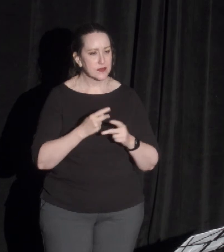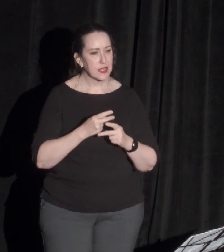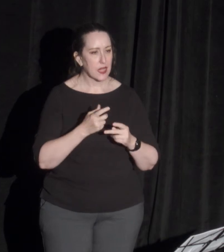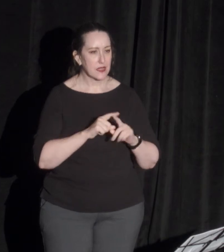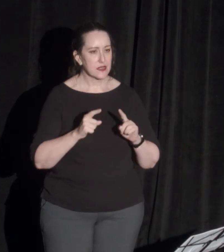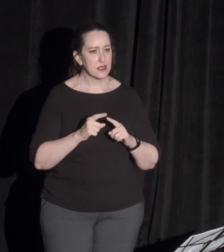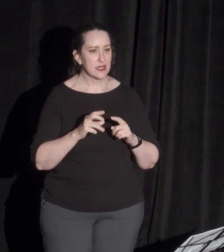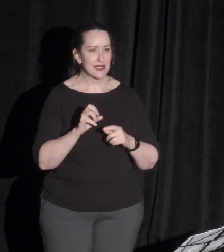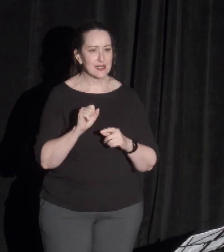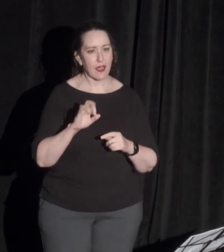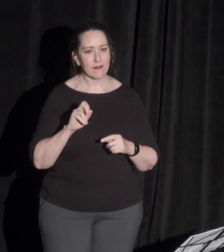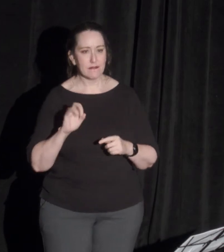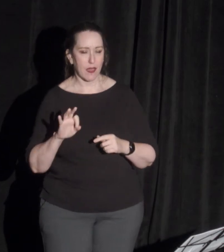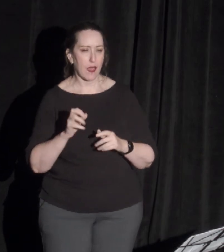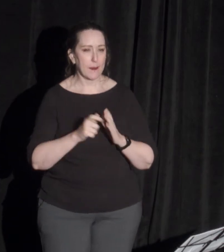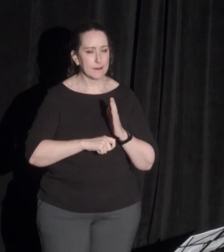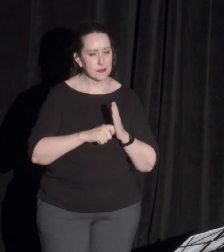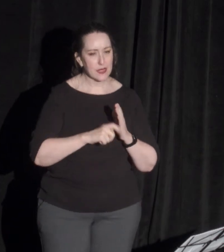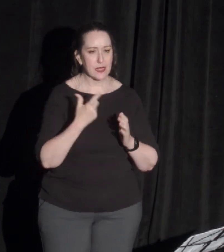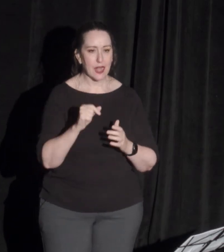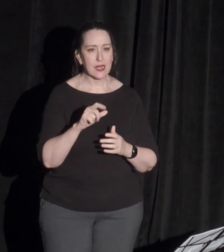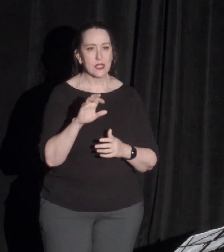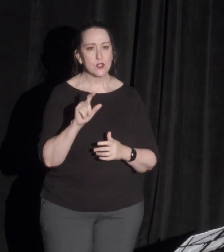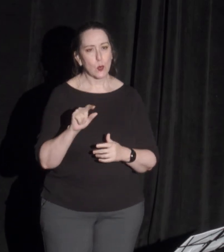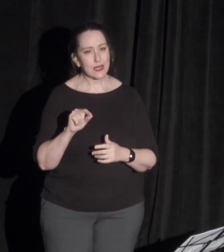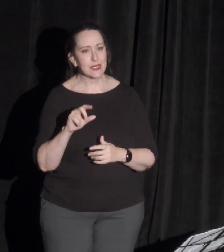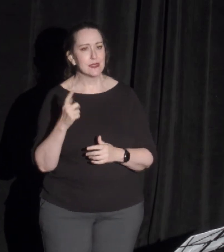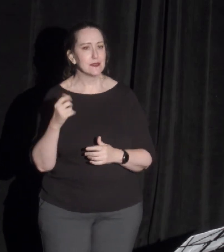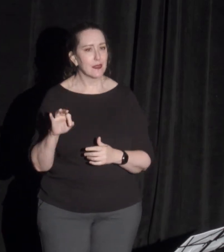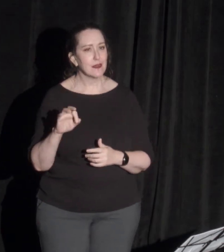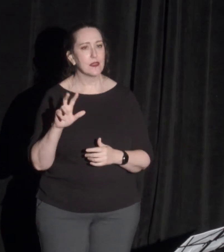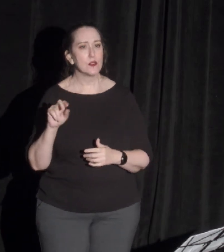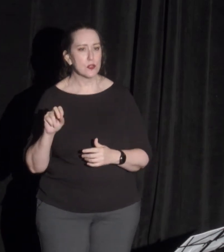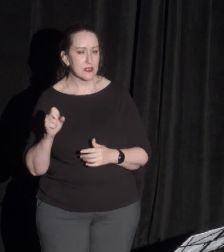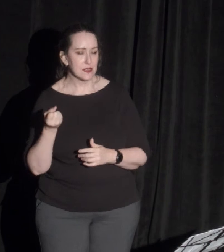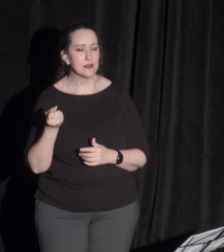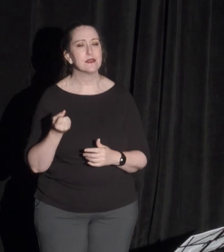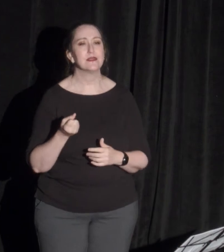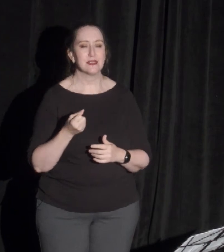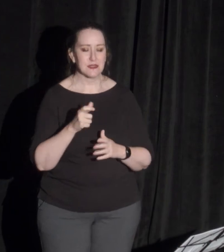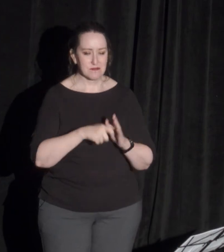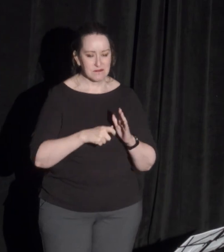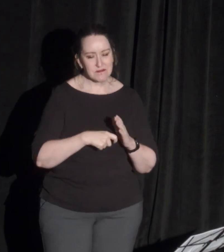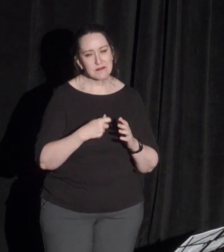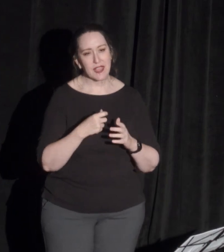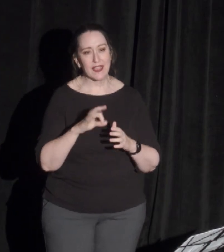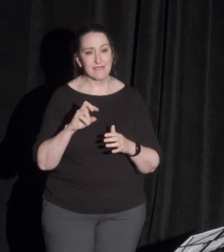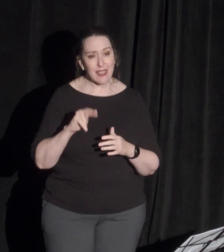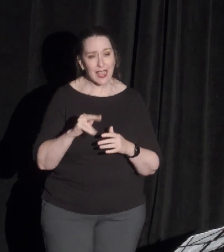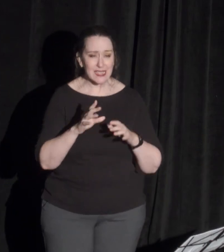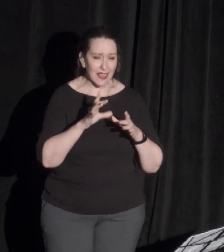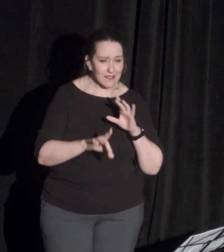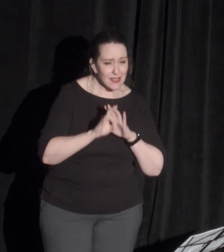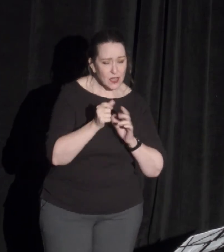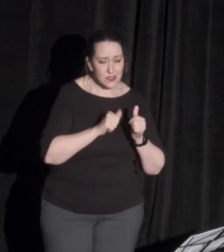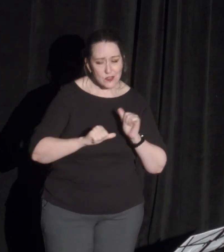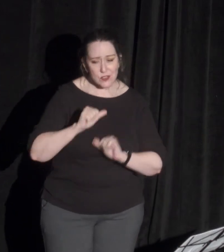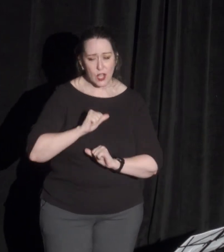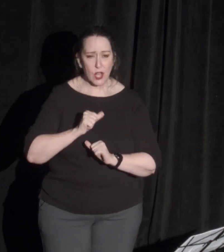fiction magazines of the 1920s and 1930s. Where these latter columns, fans found each other and went on to publish fanzines, found clubs,